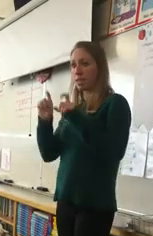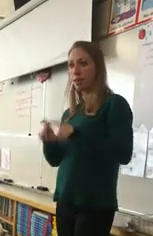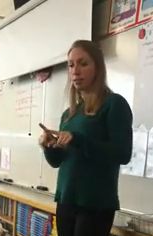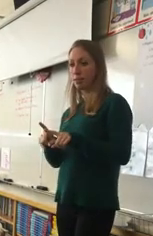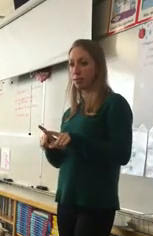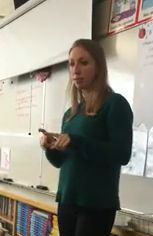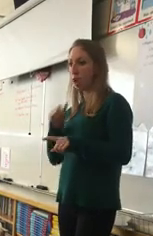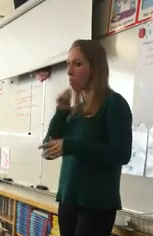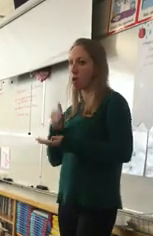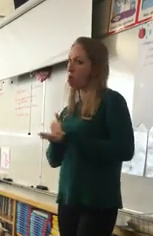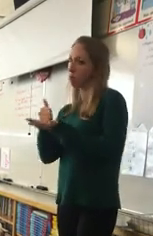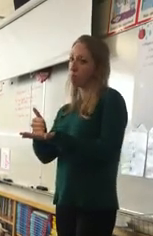something in or something like that.